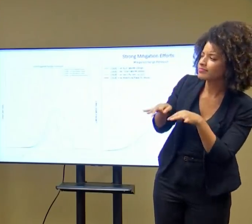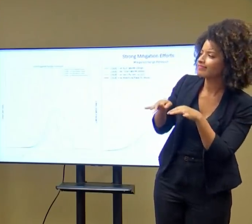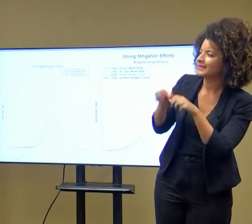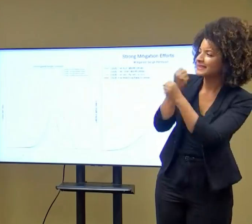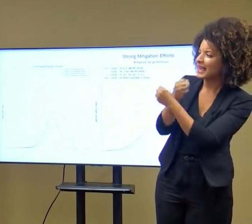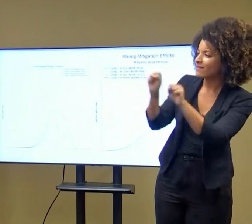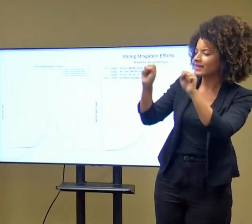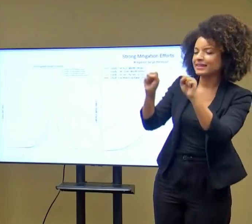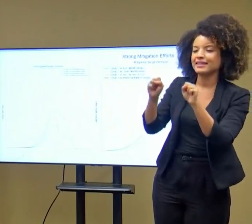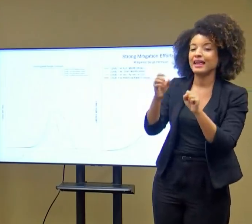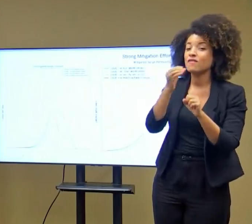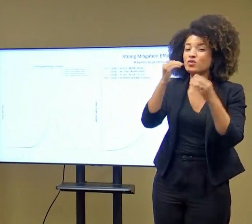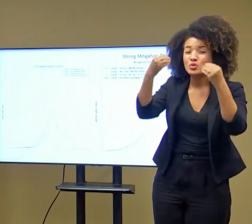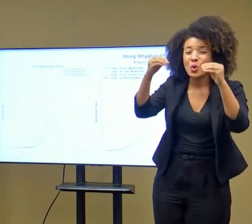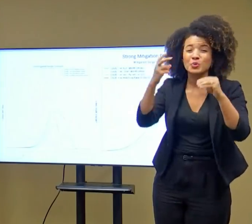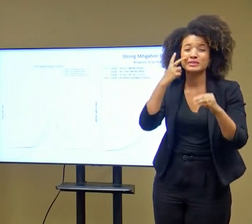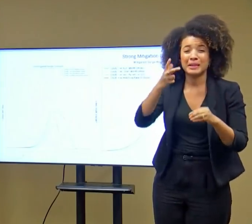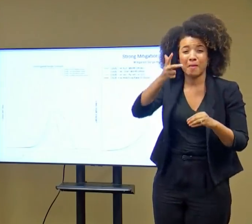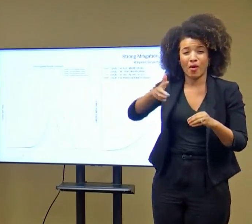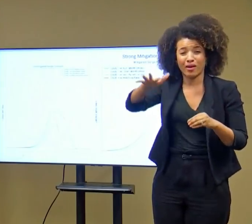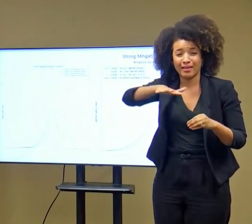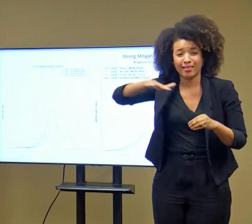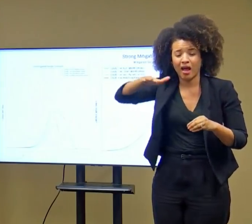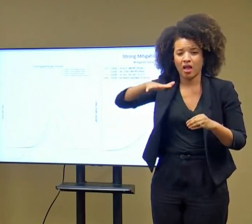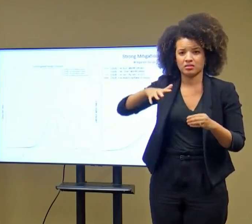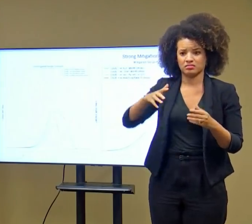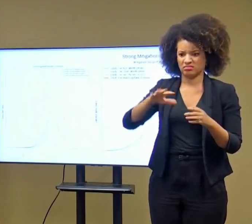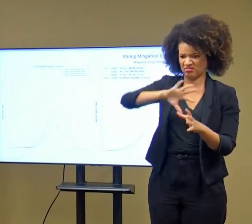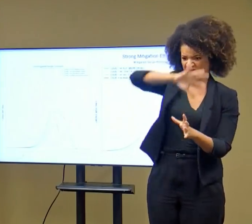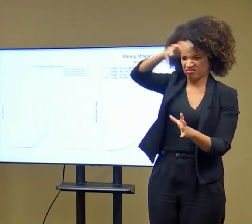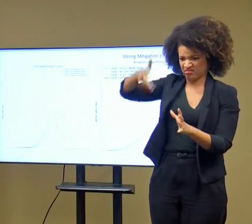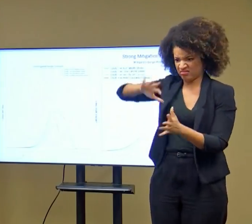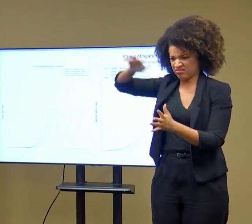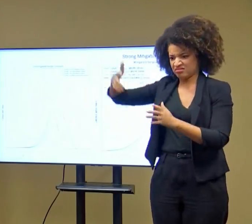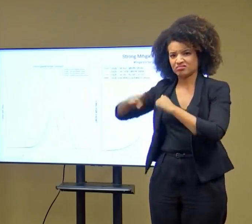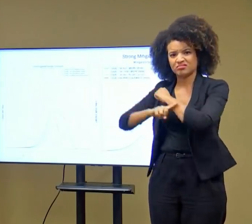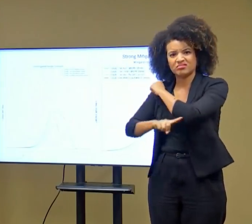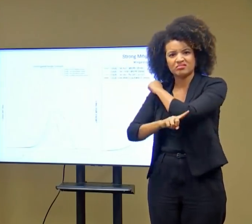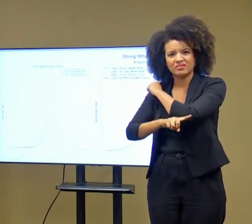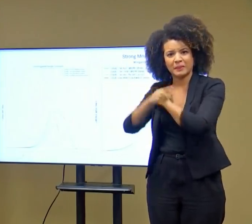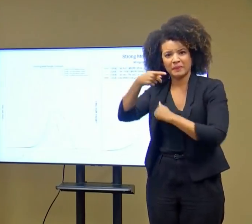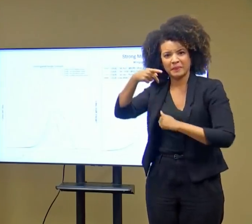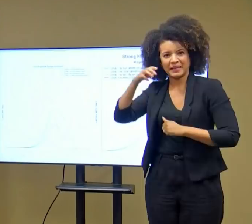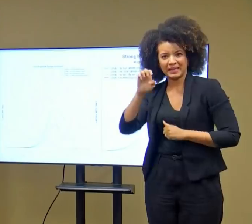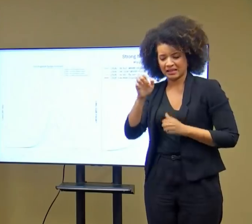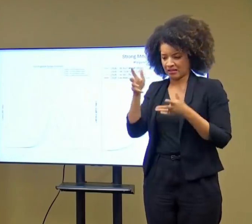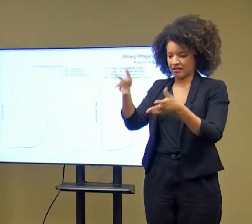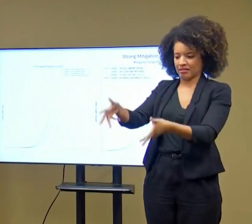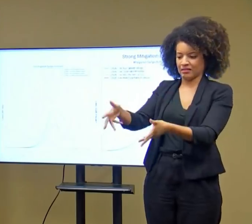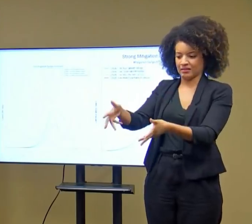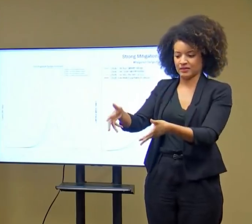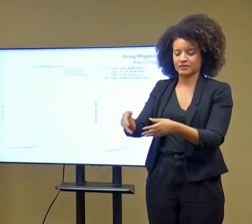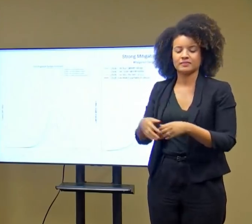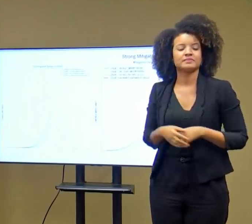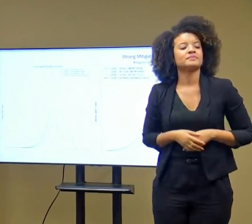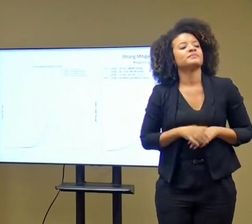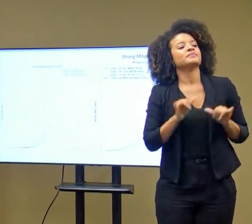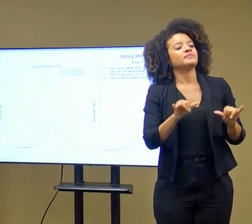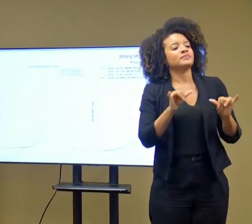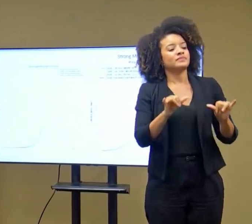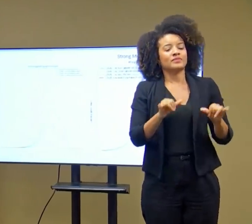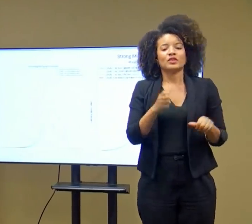stores, we're seeing, like parking lots, we're seeing a lot of it in just anywhere. Okay. Yeah, the question is about tossing off